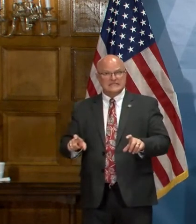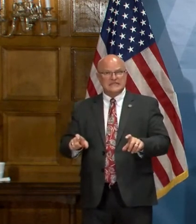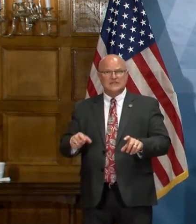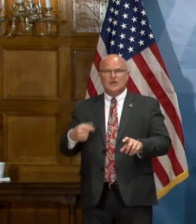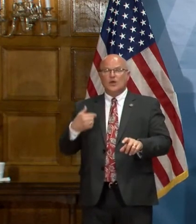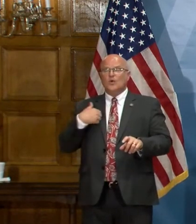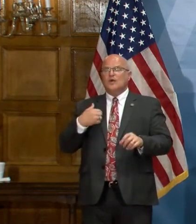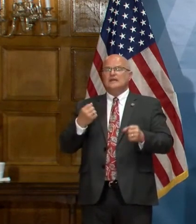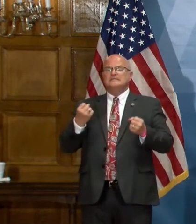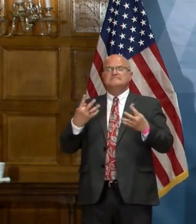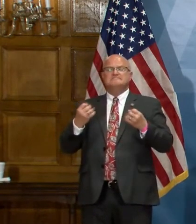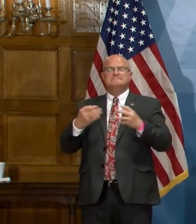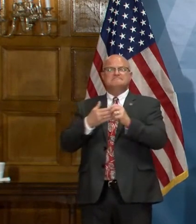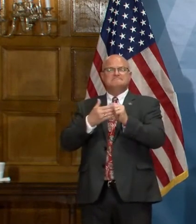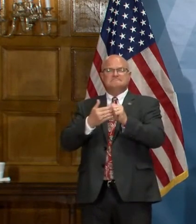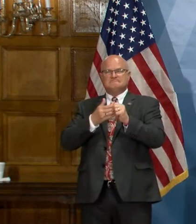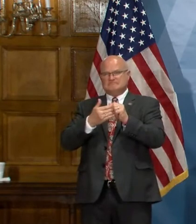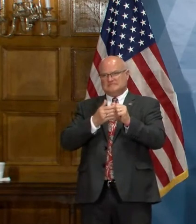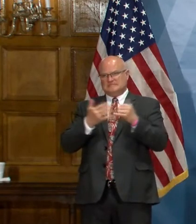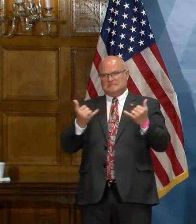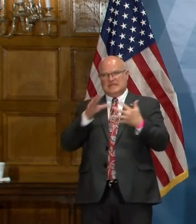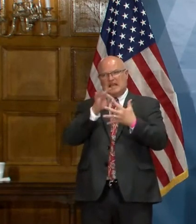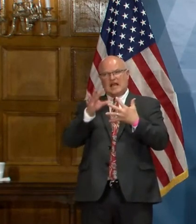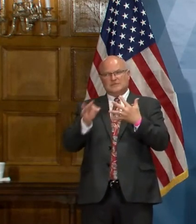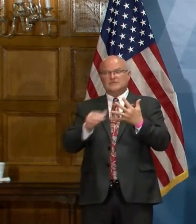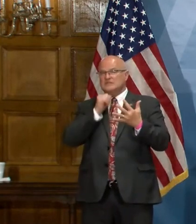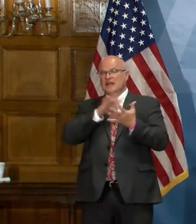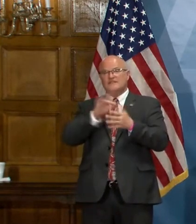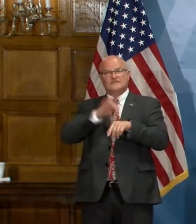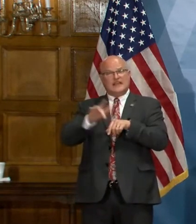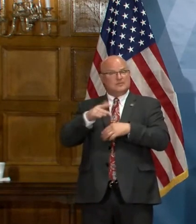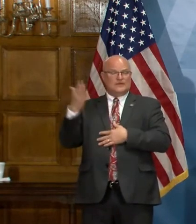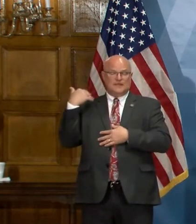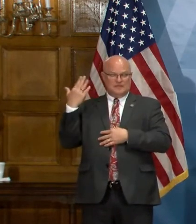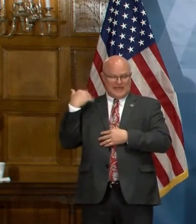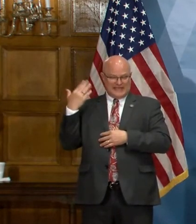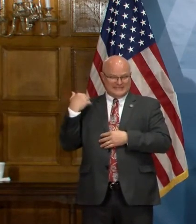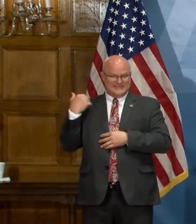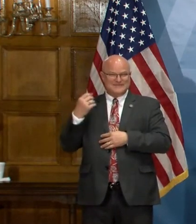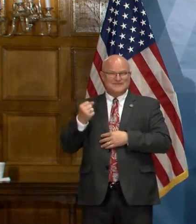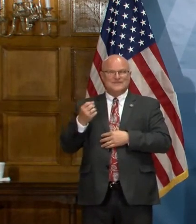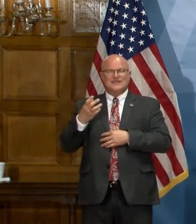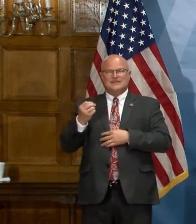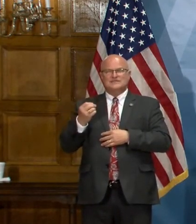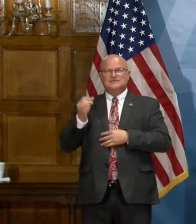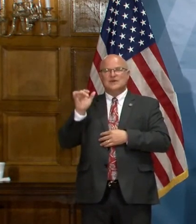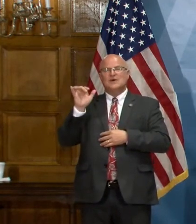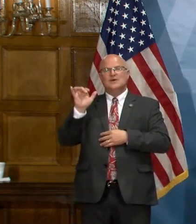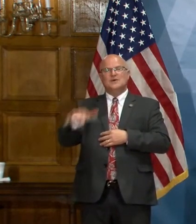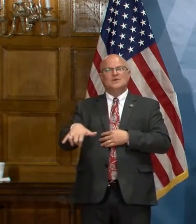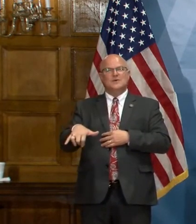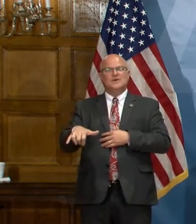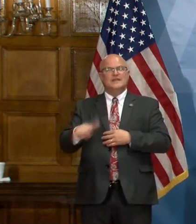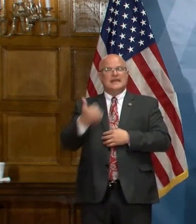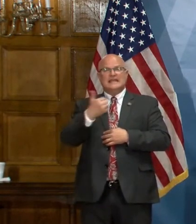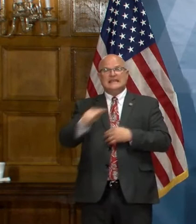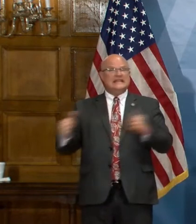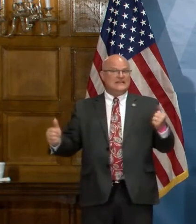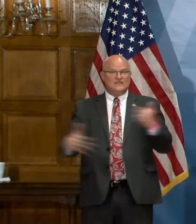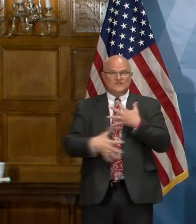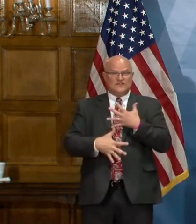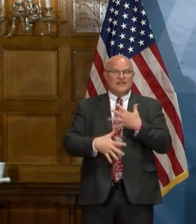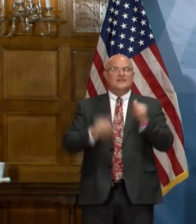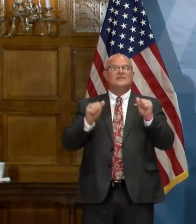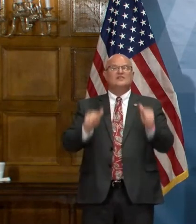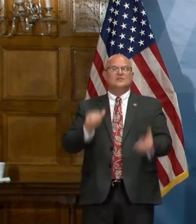We're allowing many options that were not available in the past, so that any fear